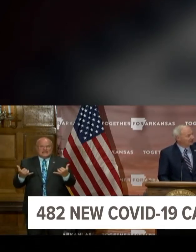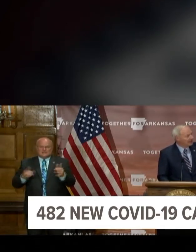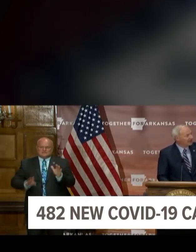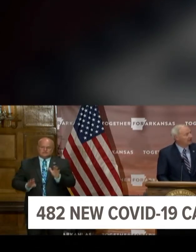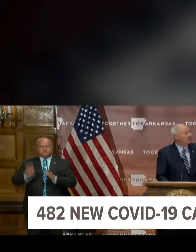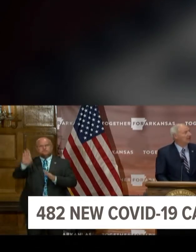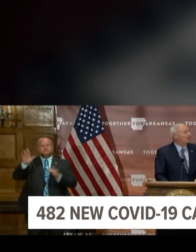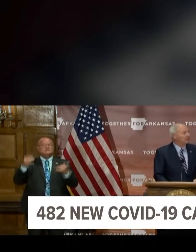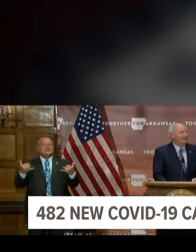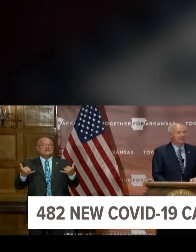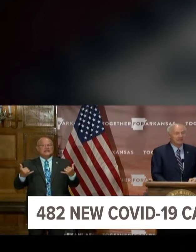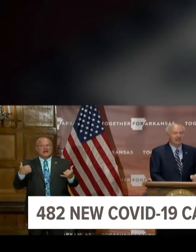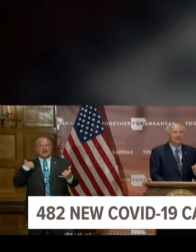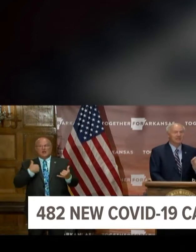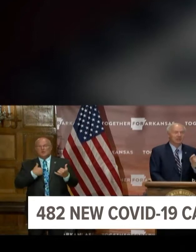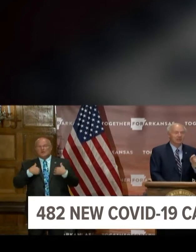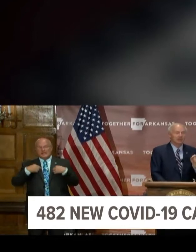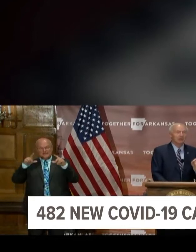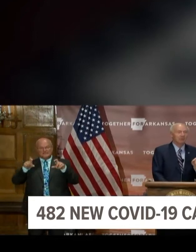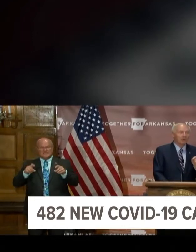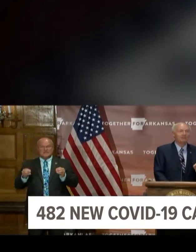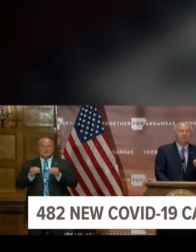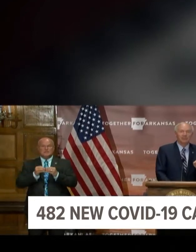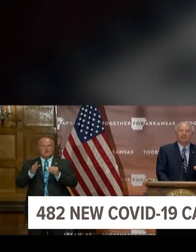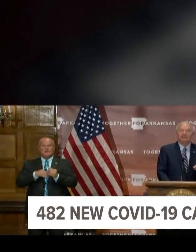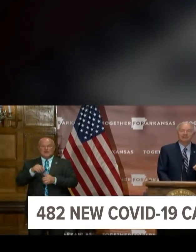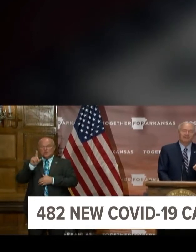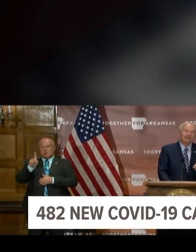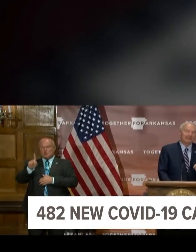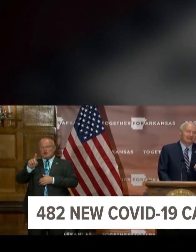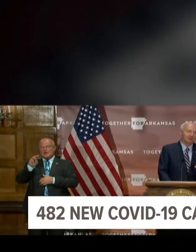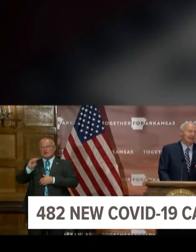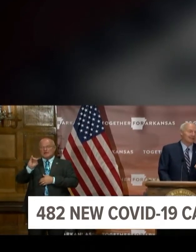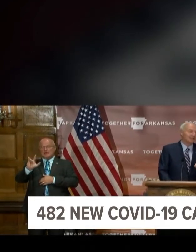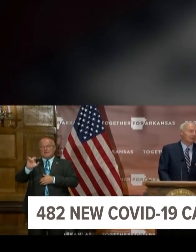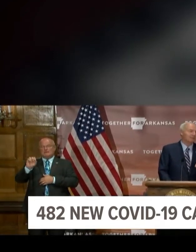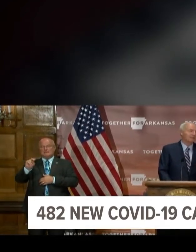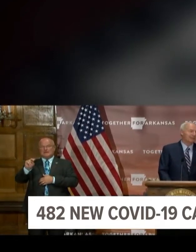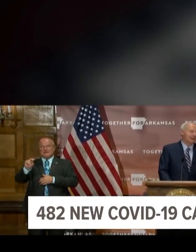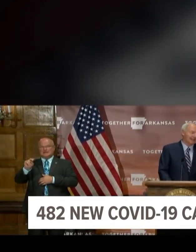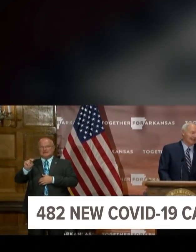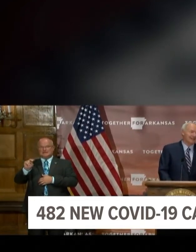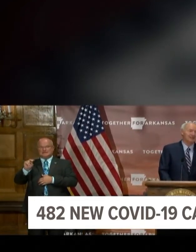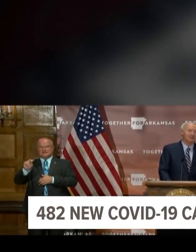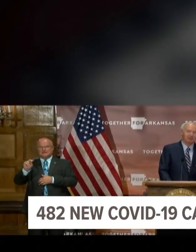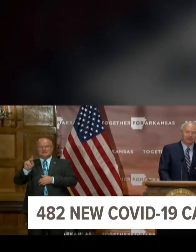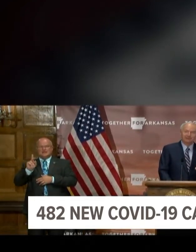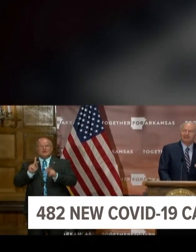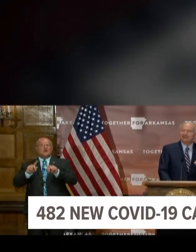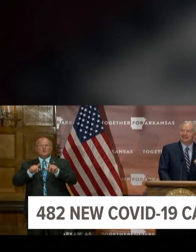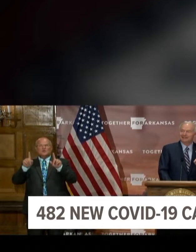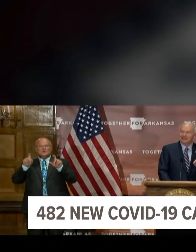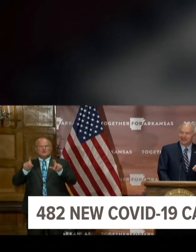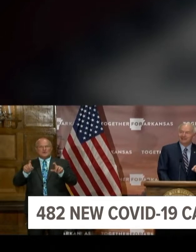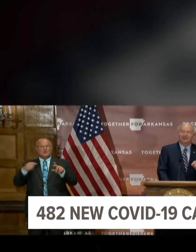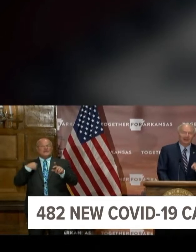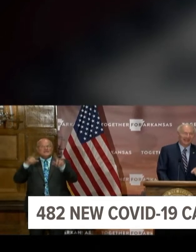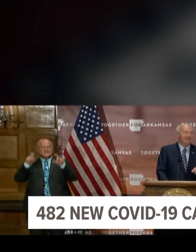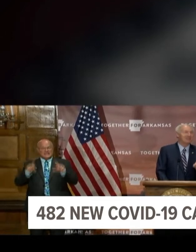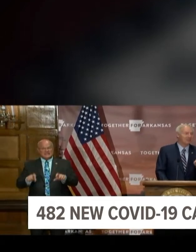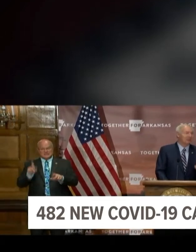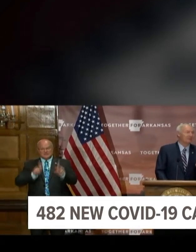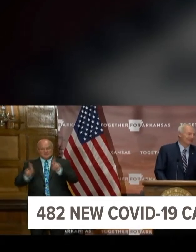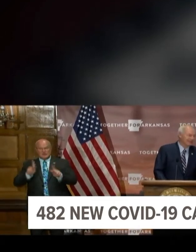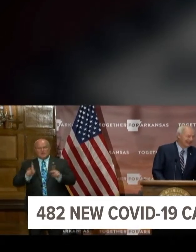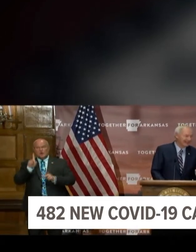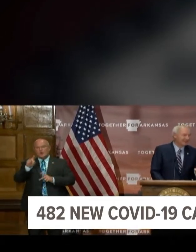accelerated to now we have tested over 1 million. We can't say 1 million Arkansans, but we have tested